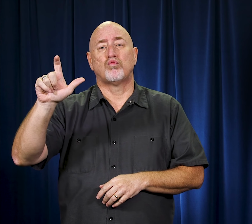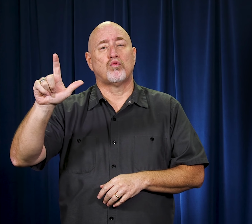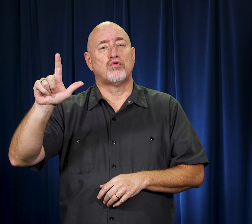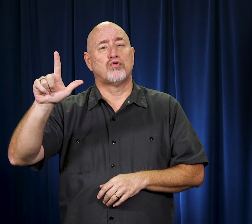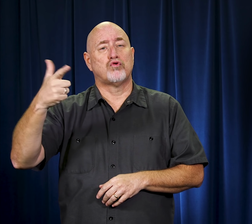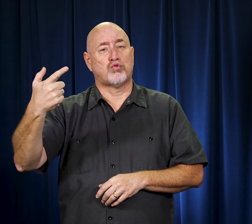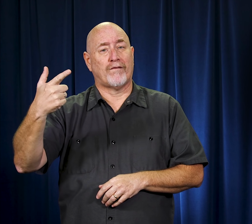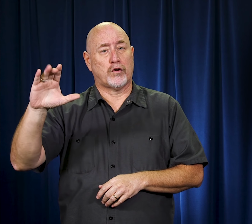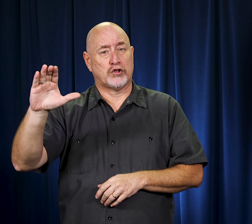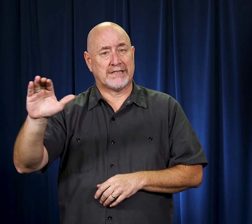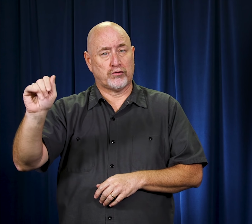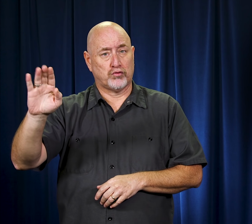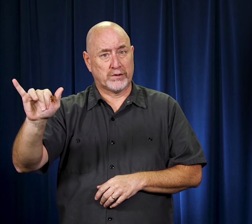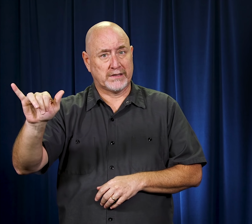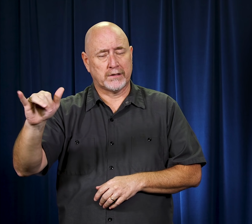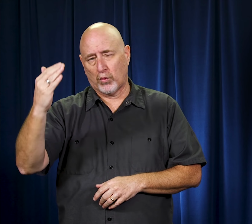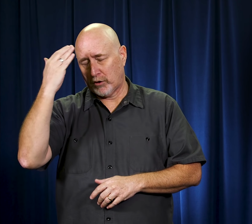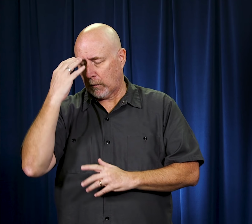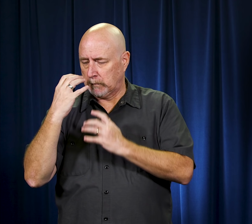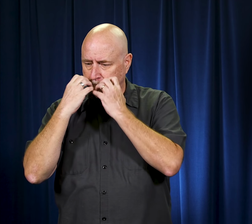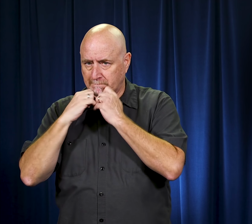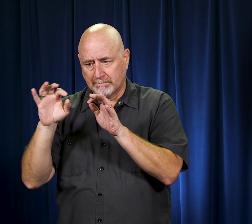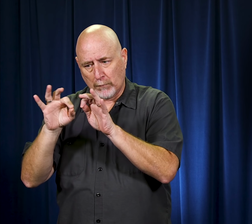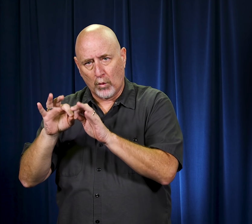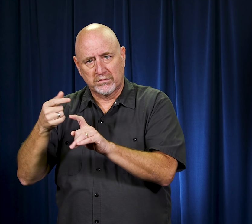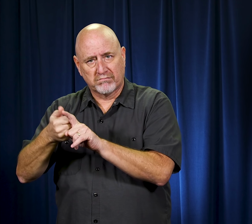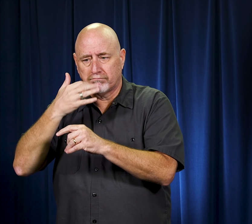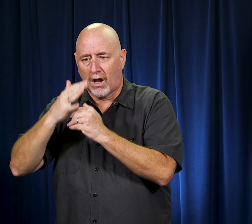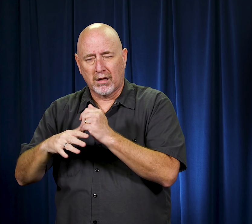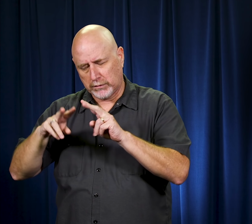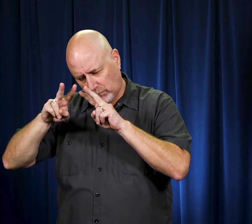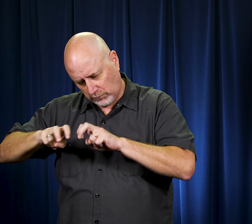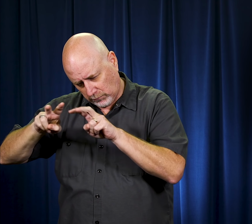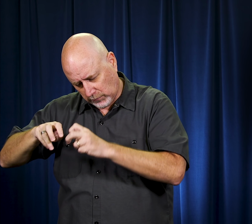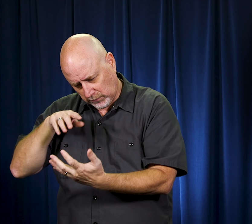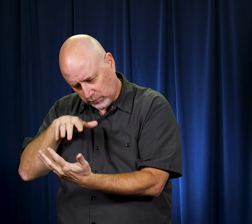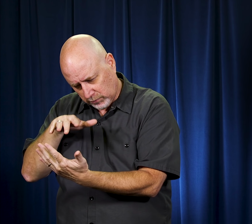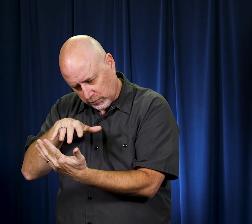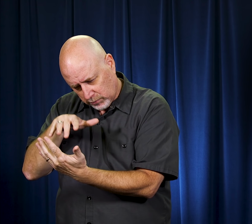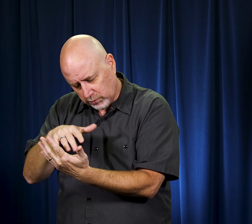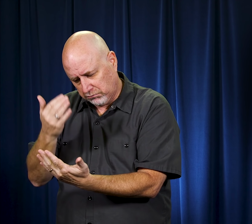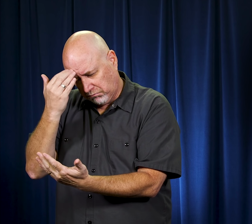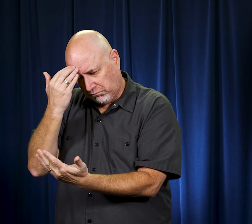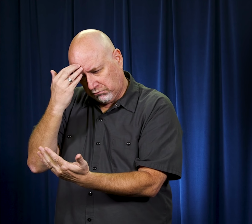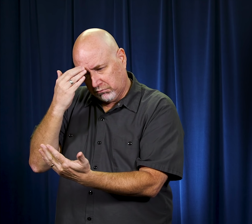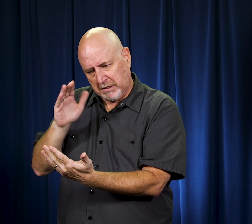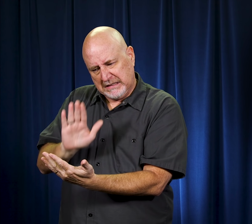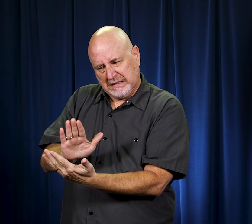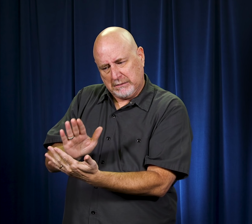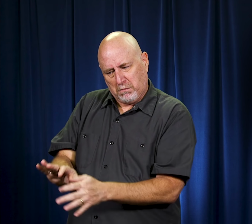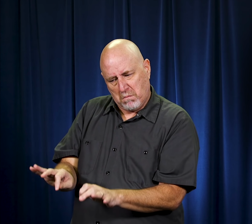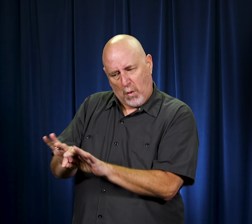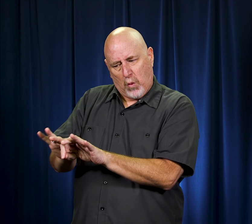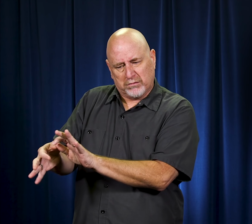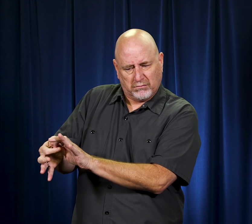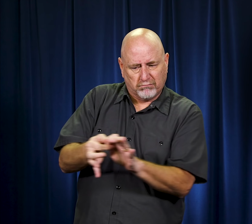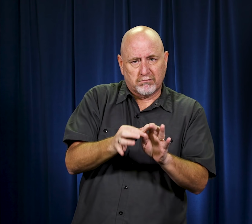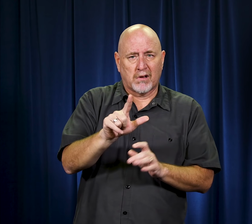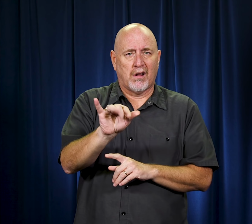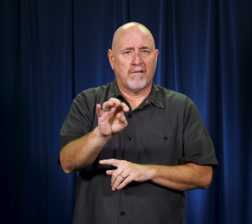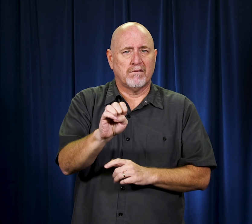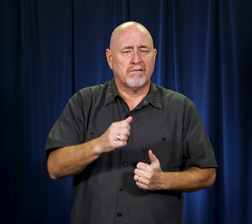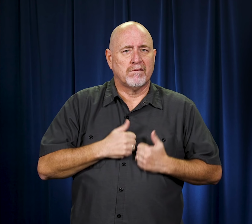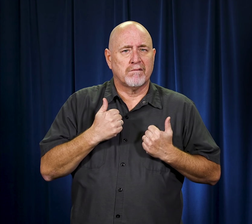understand how important blood is. We have studied it and seen its capabilities and its importance to